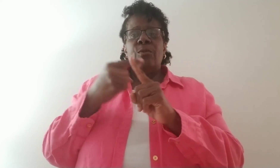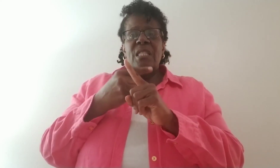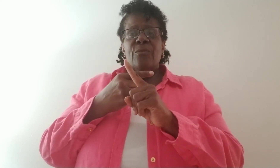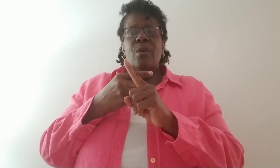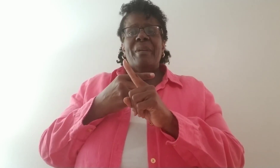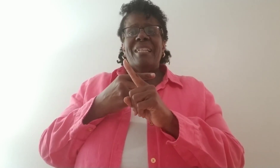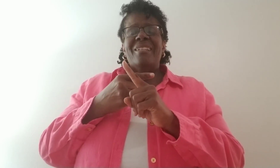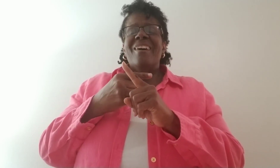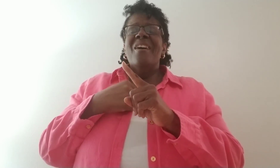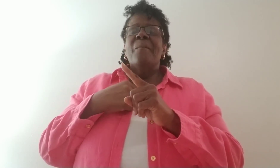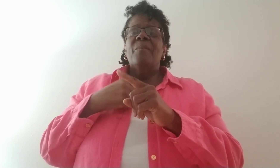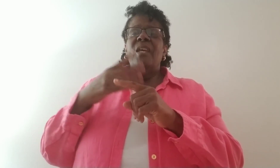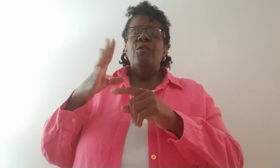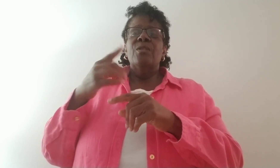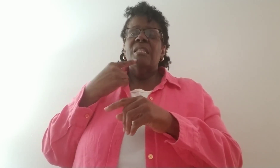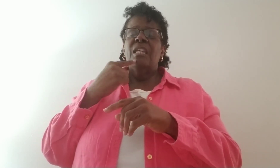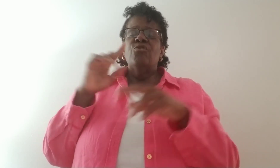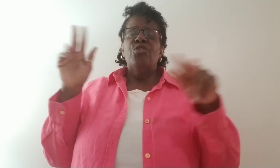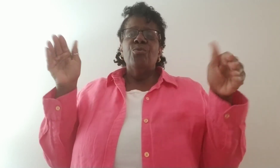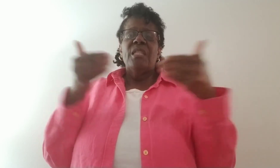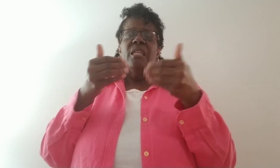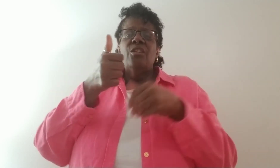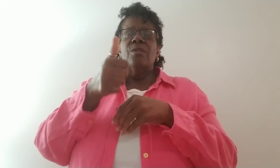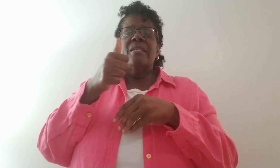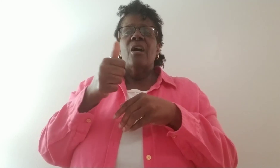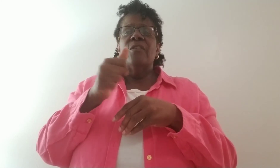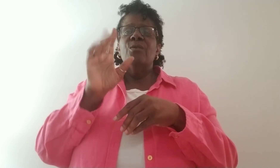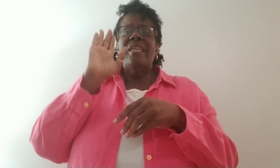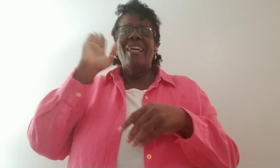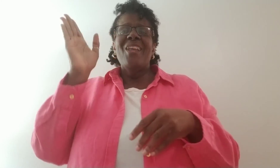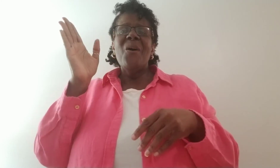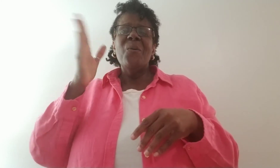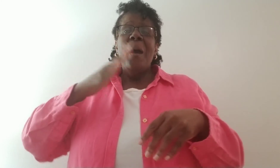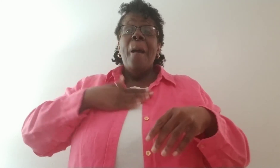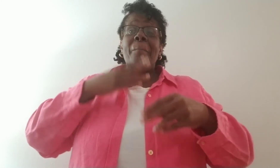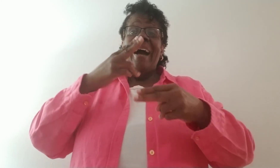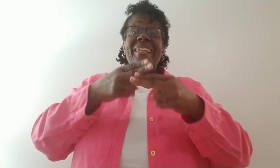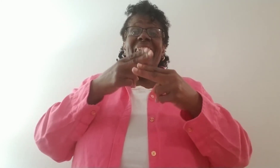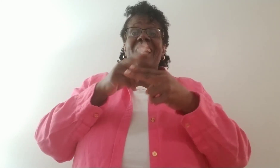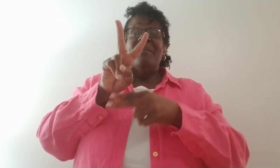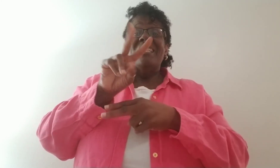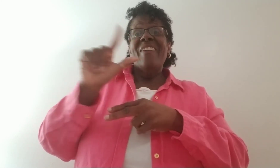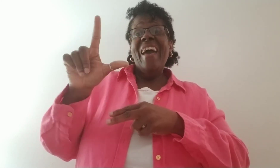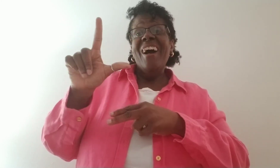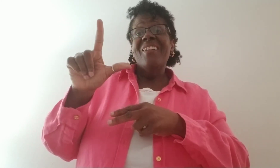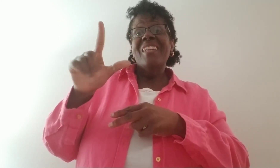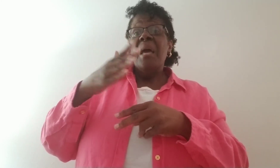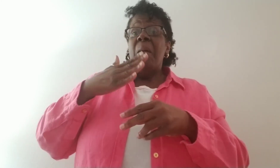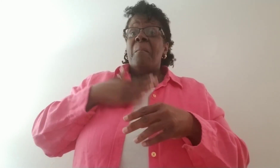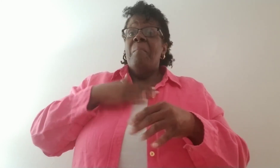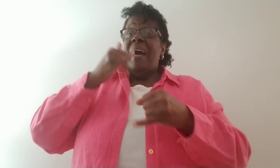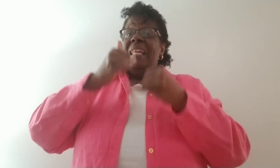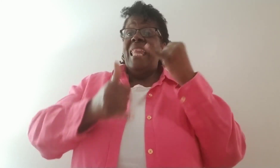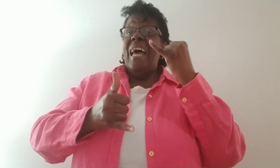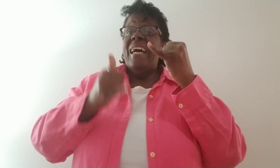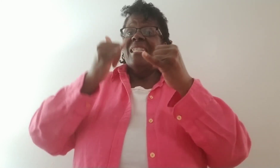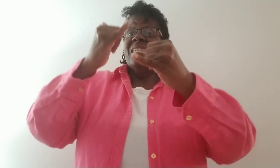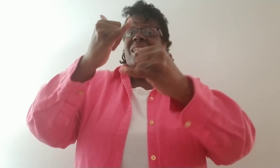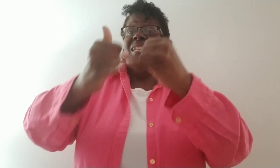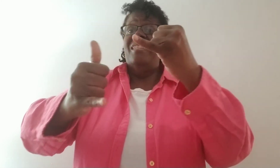for a minute. If you're introducing yourself and you say, hello, my name is Val. My last, the two